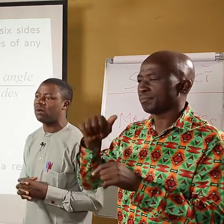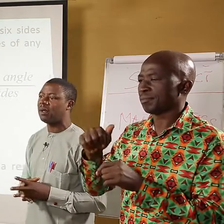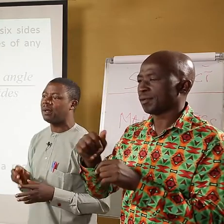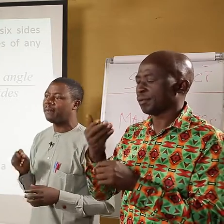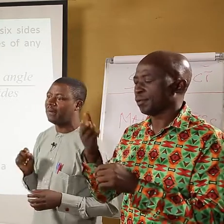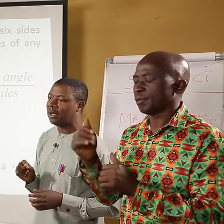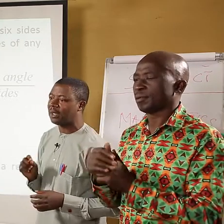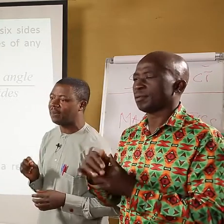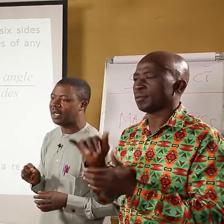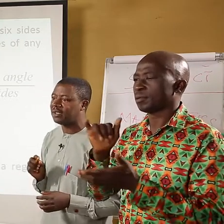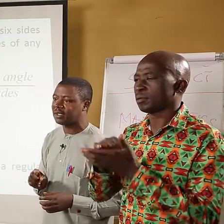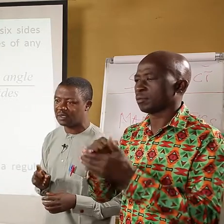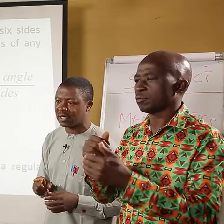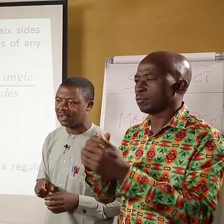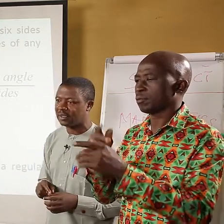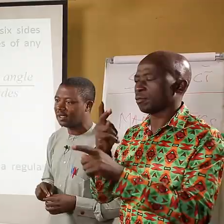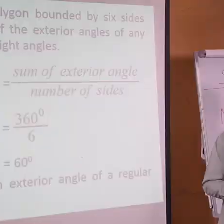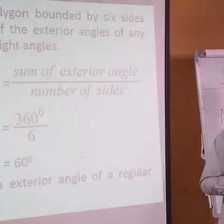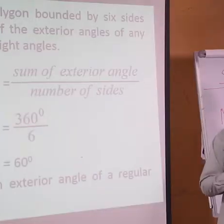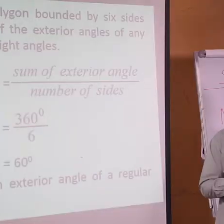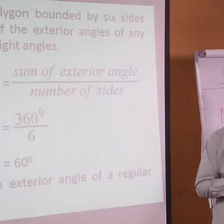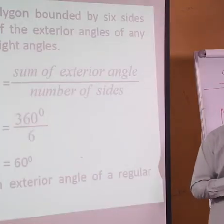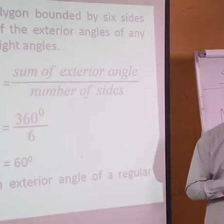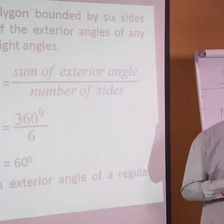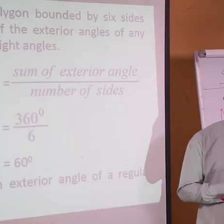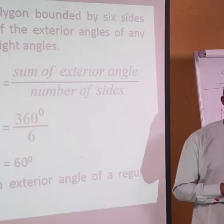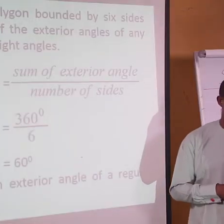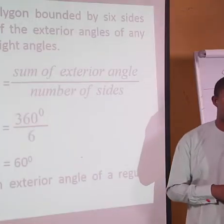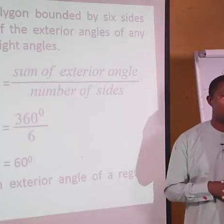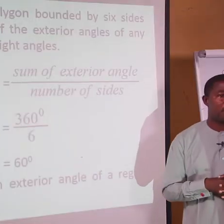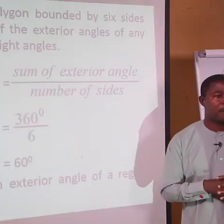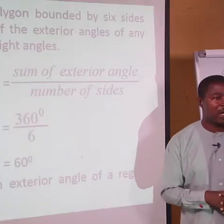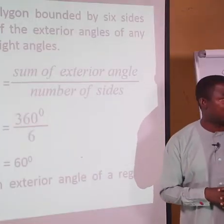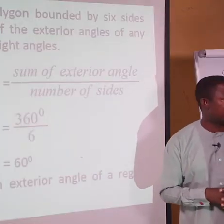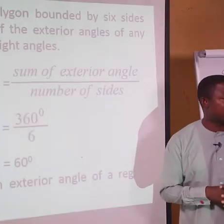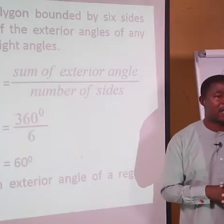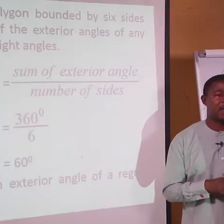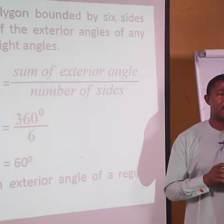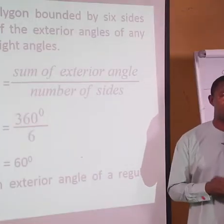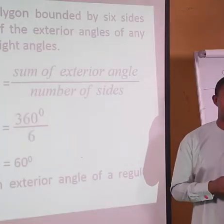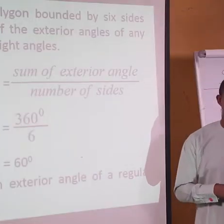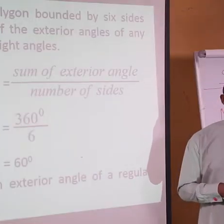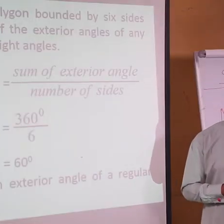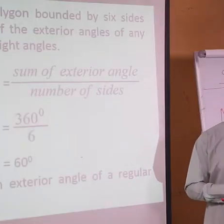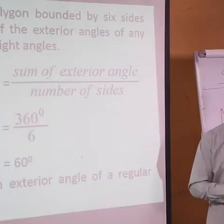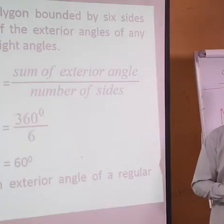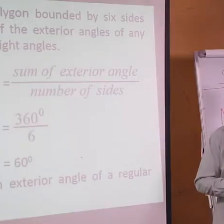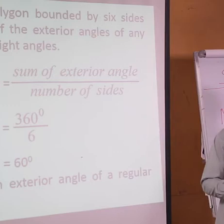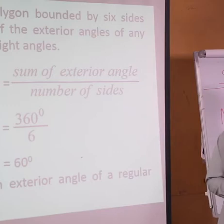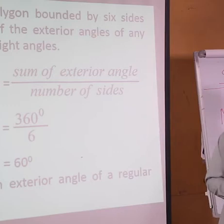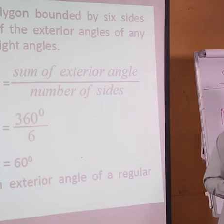figure bounded by 6 sides. Any figure bounded by 6